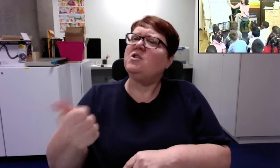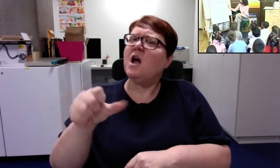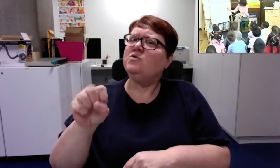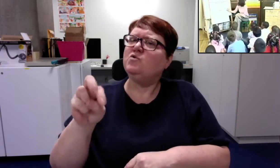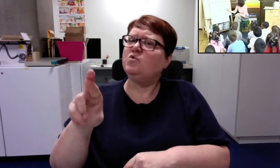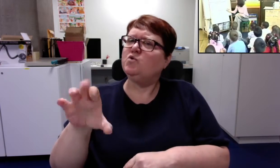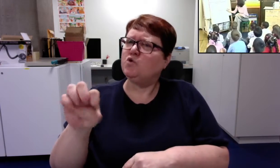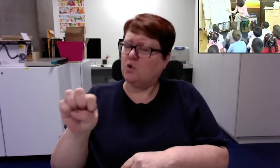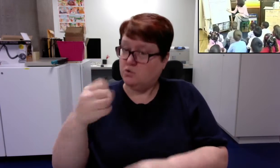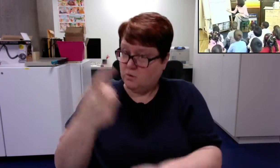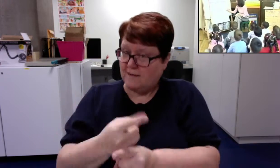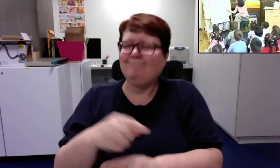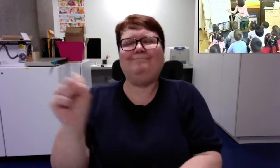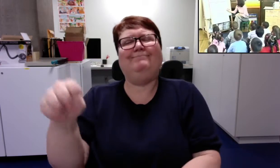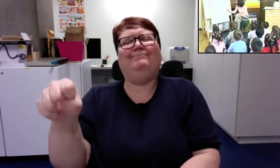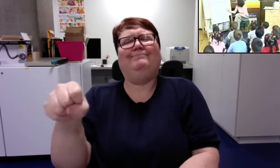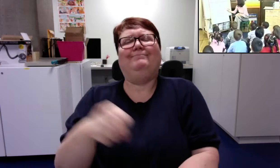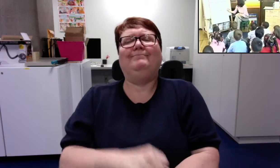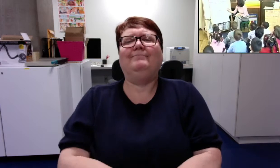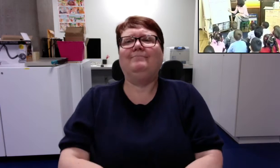isn't it? Yeah.